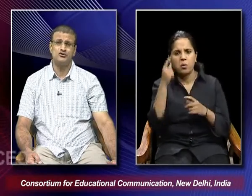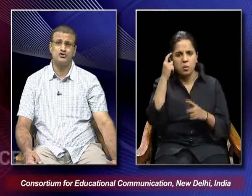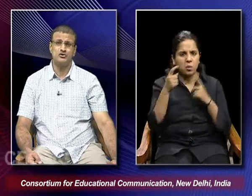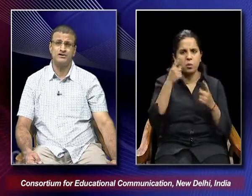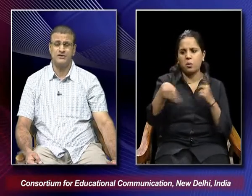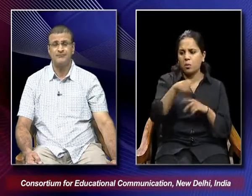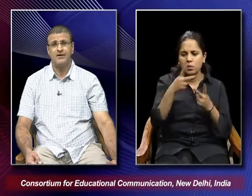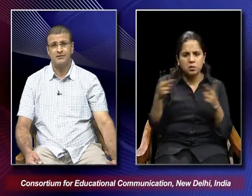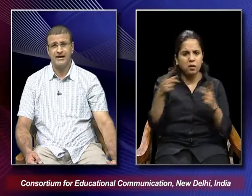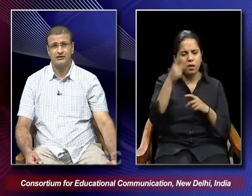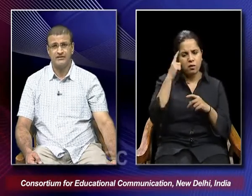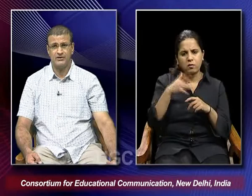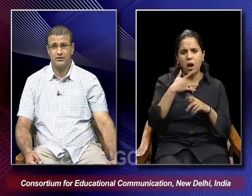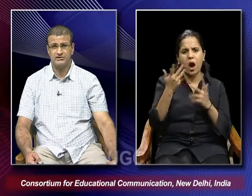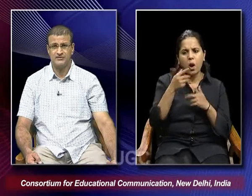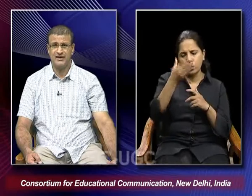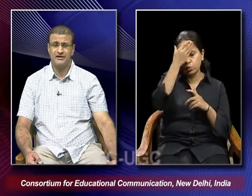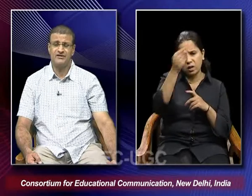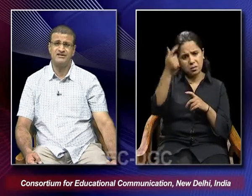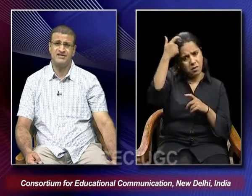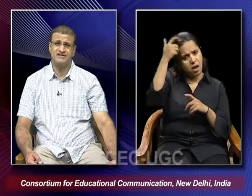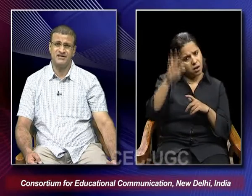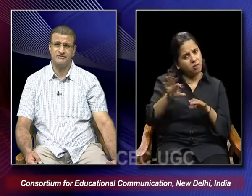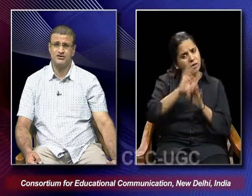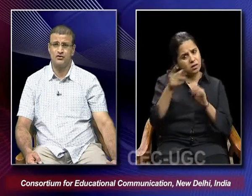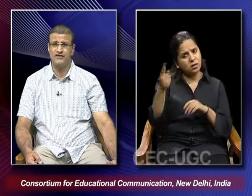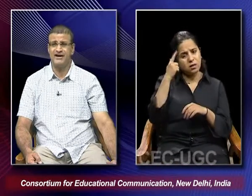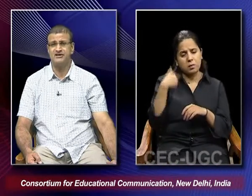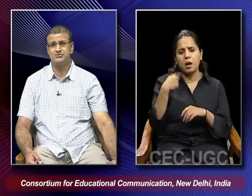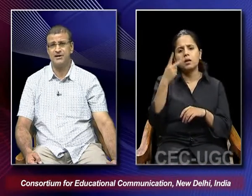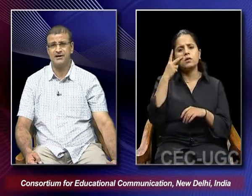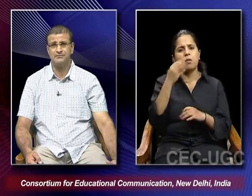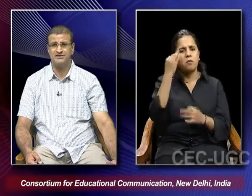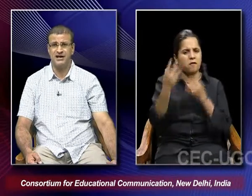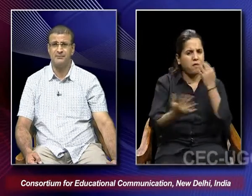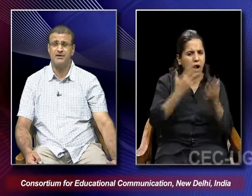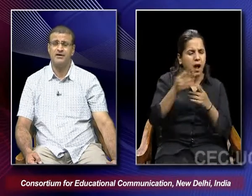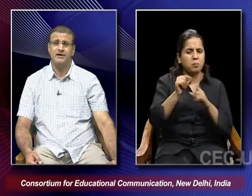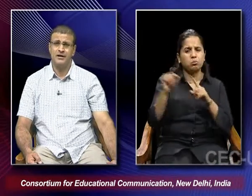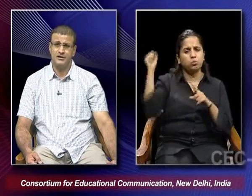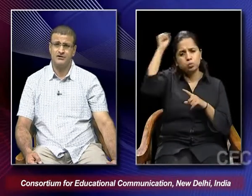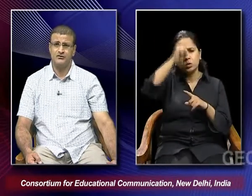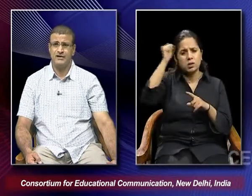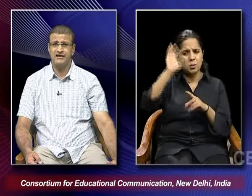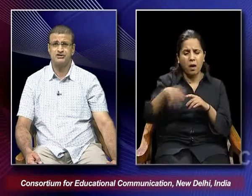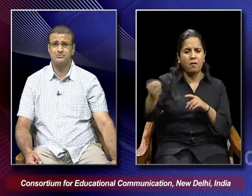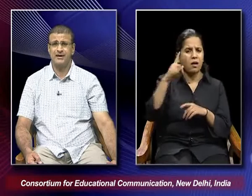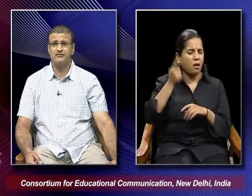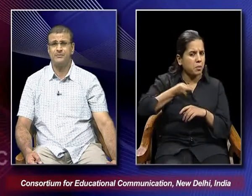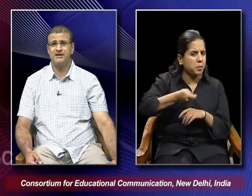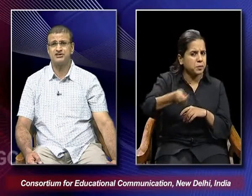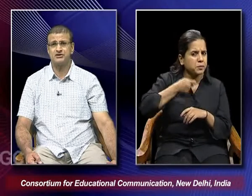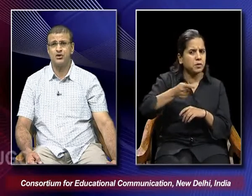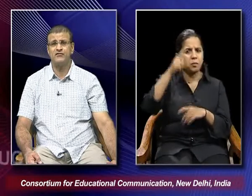was also in the mind of Nehru as well. And when he says that we saw fires burning in Punjab and heard of killings, planned